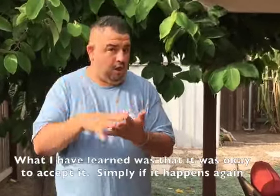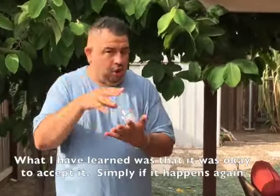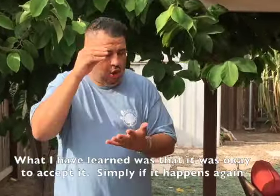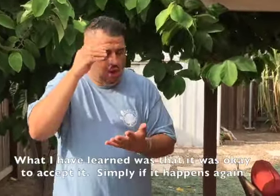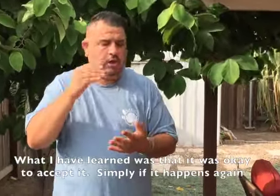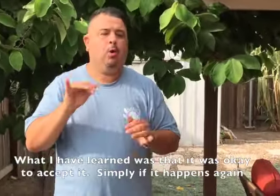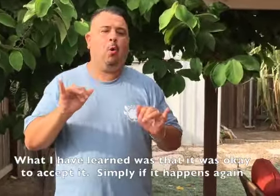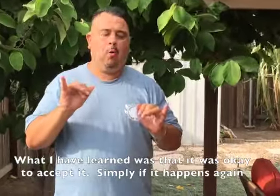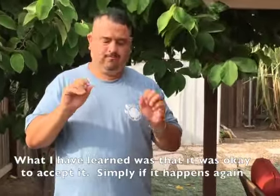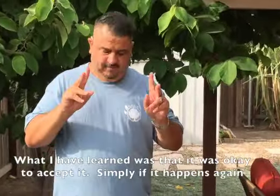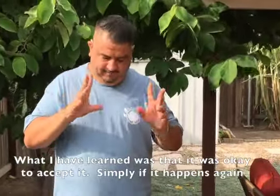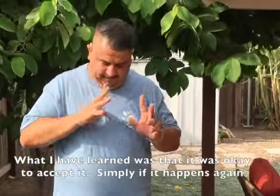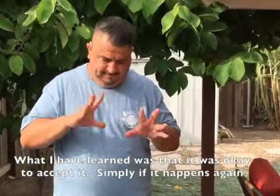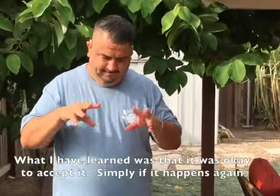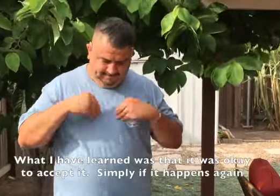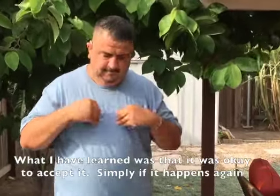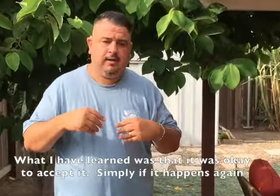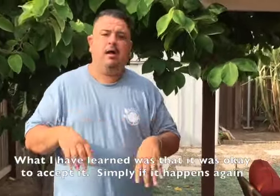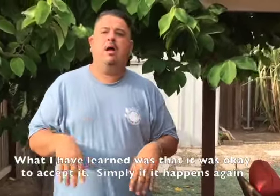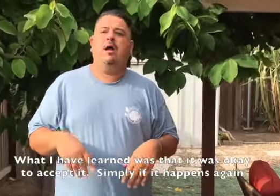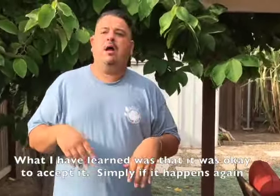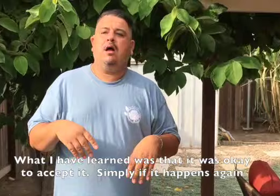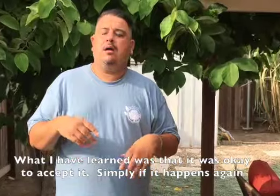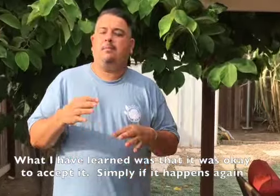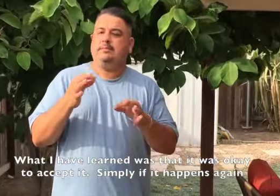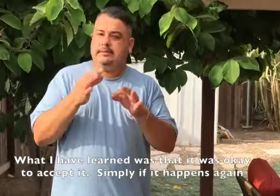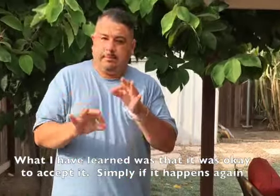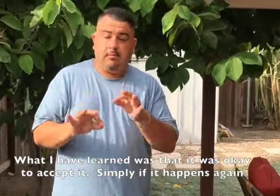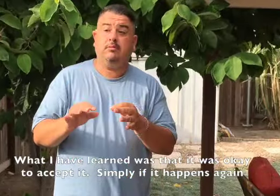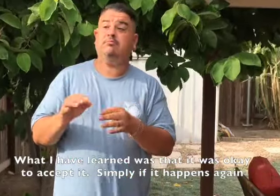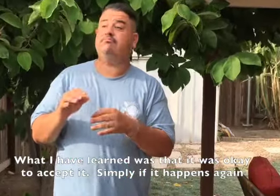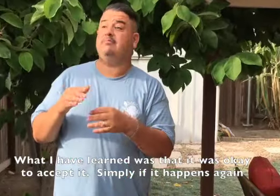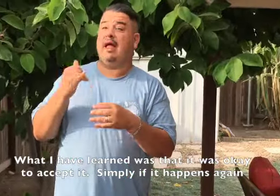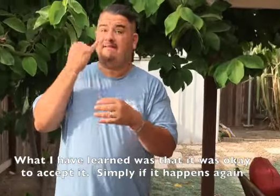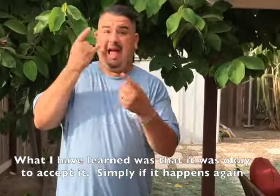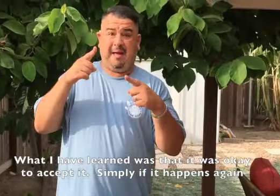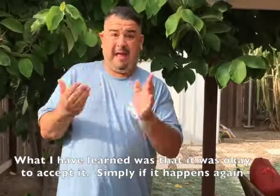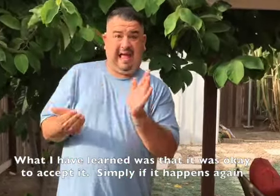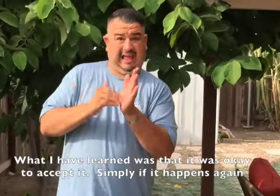What I've learned is that it was okay to accept it. Simply, if it happens again,